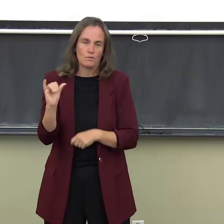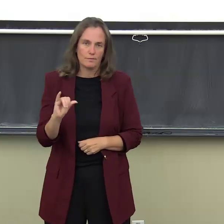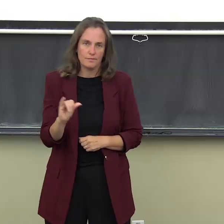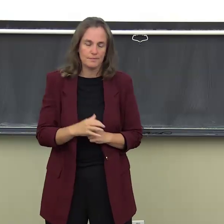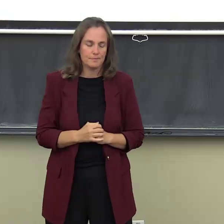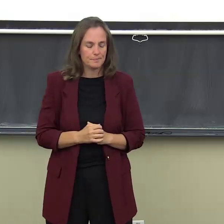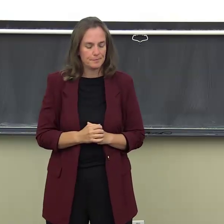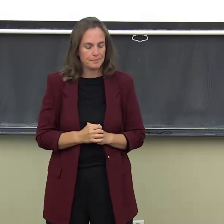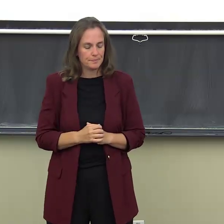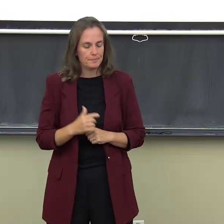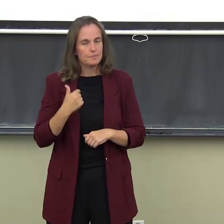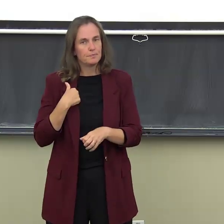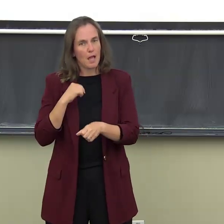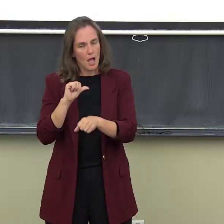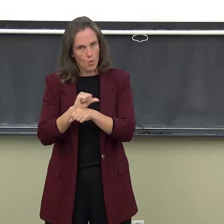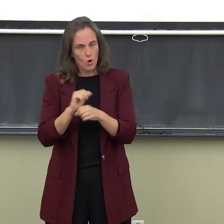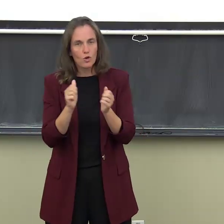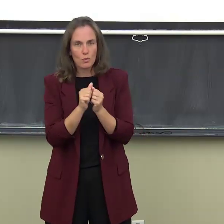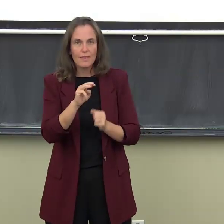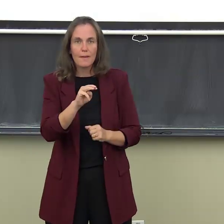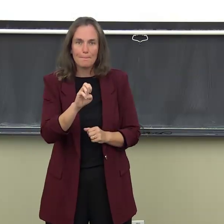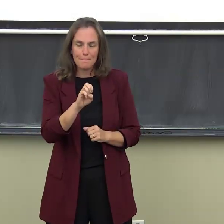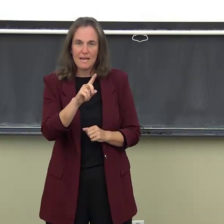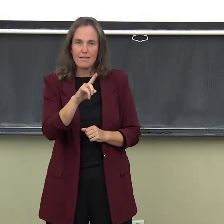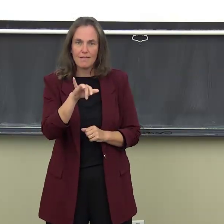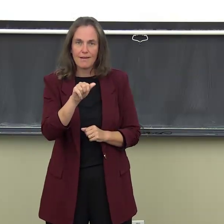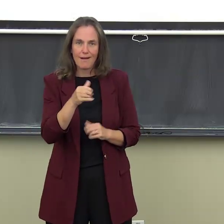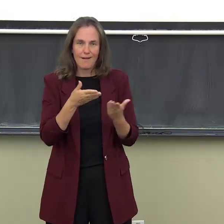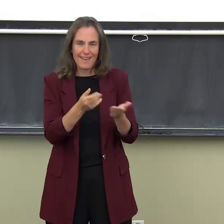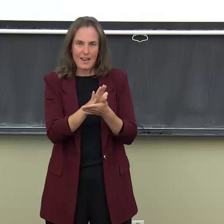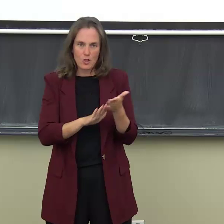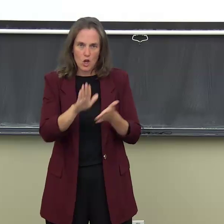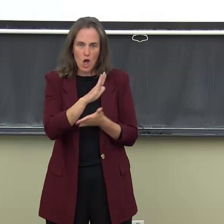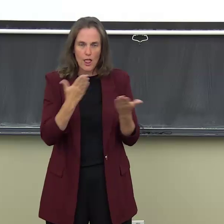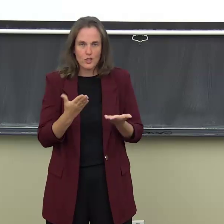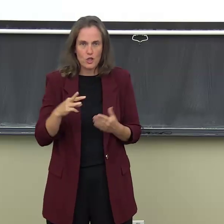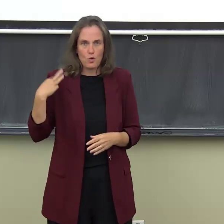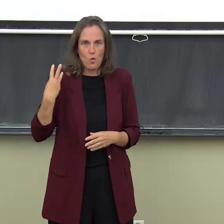work with media at a college here in Washington State.